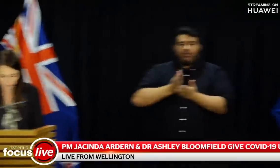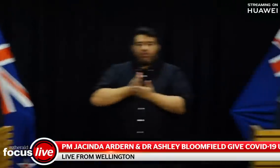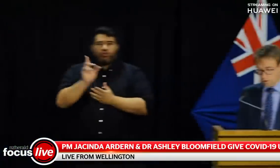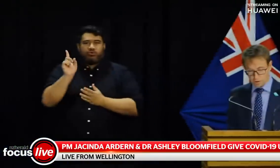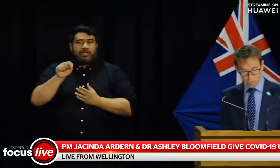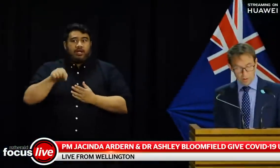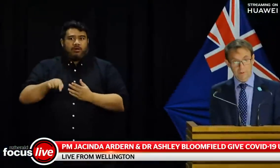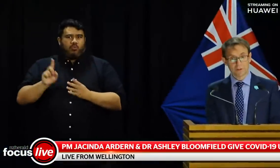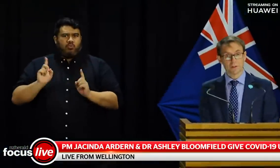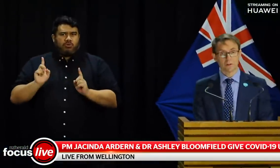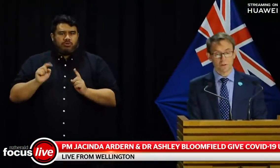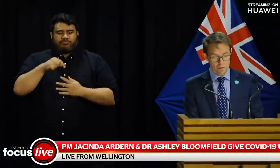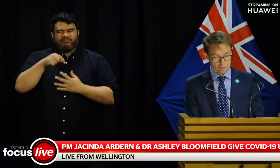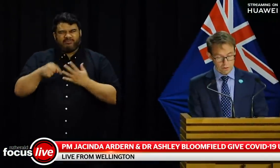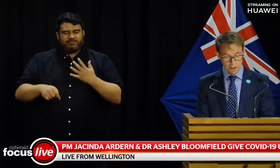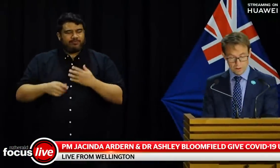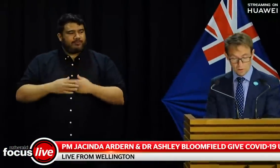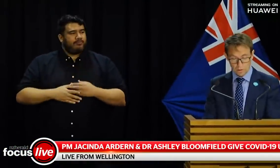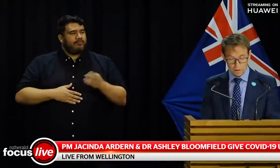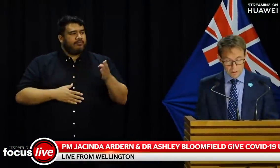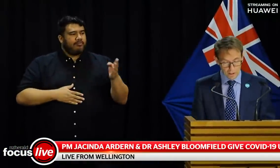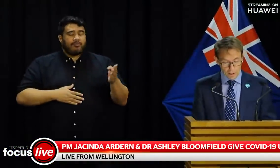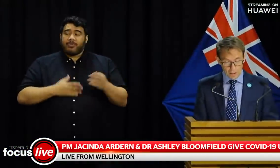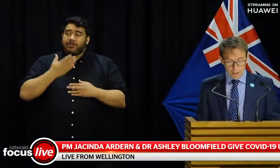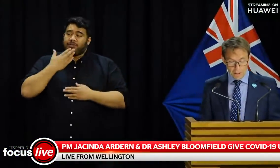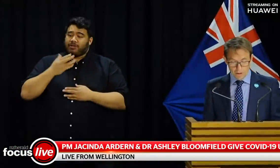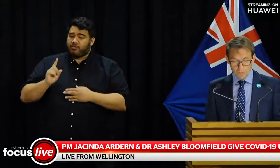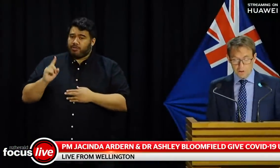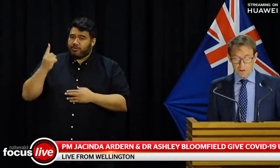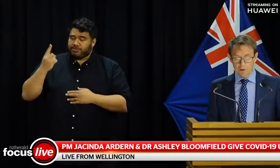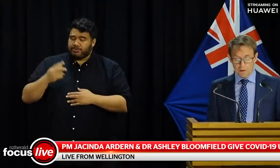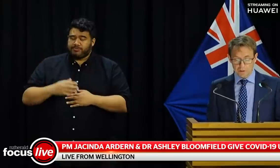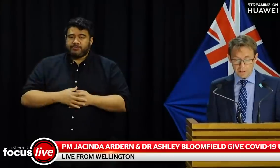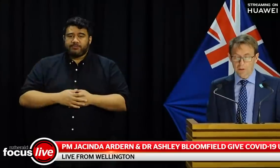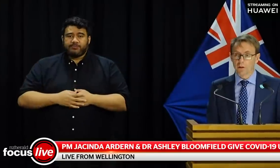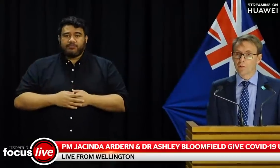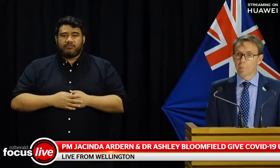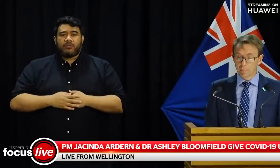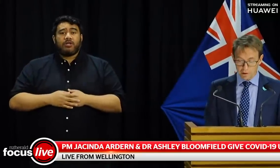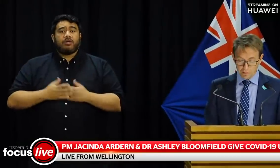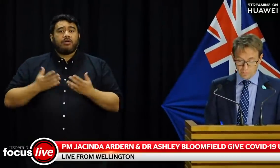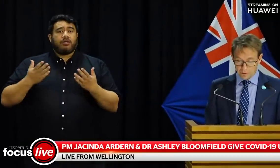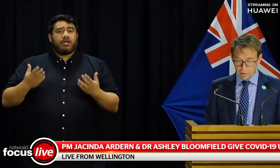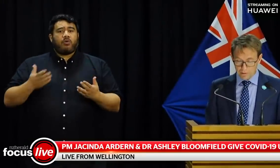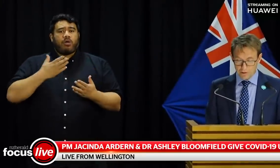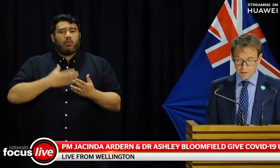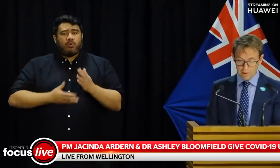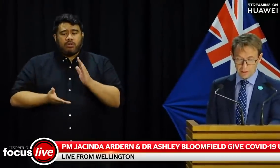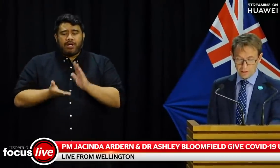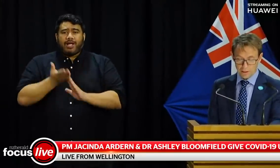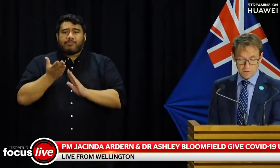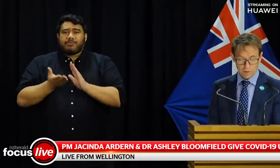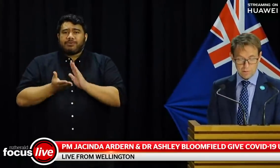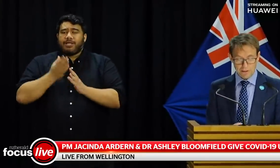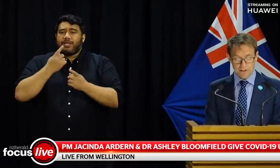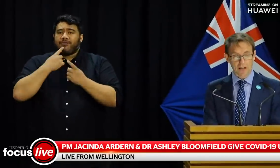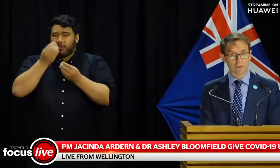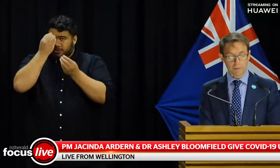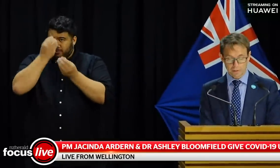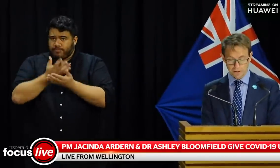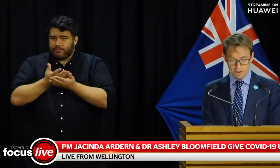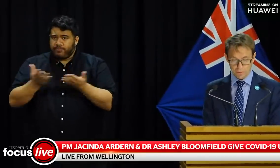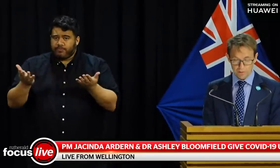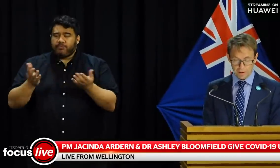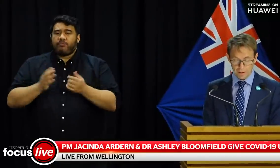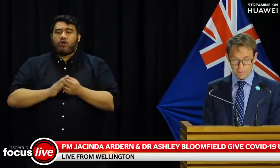Bloomfield. Thank you, Prime Minister. Kia ora koutou katoa. I just want to give you an update on the public health response that has rapidly